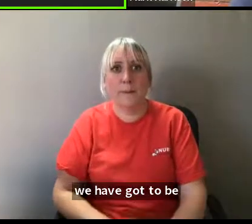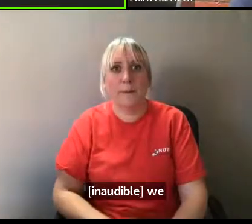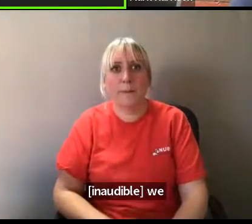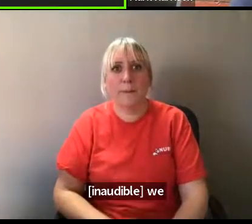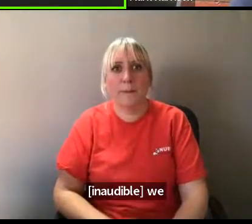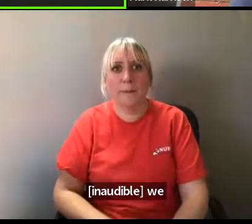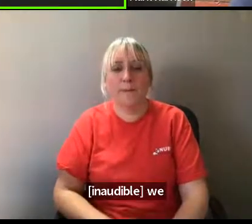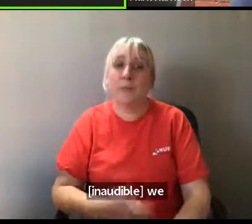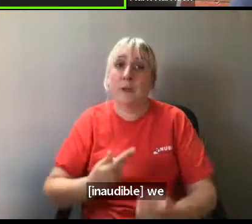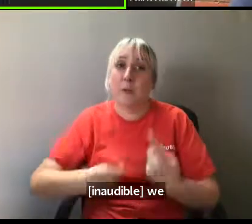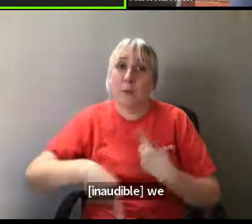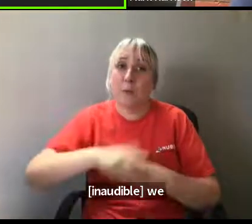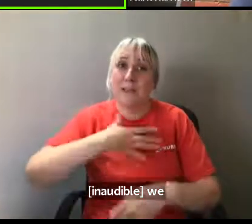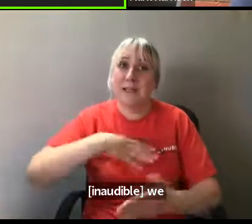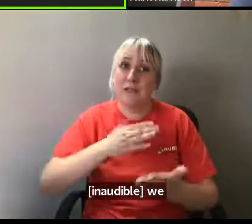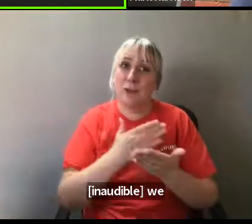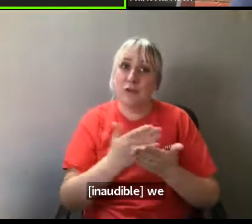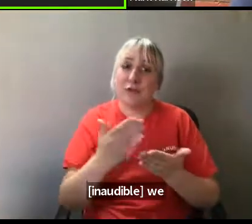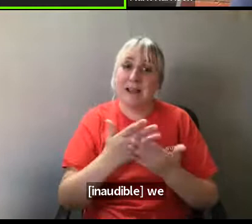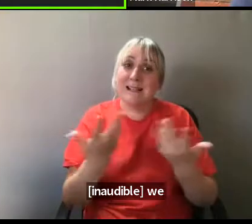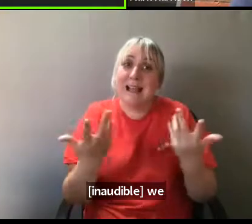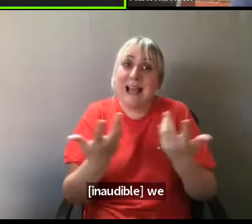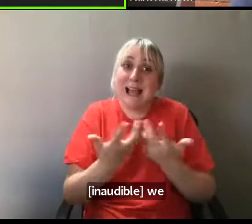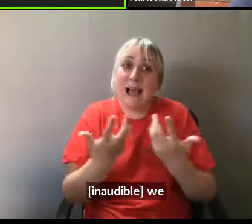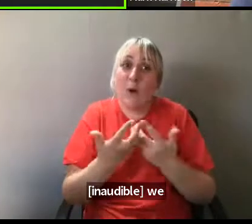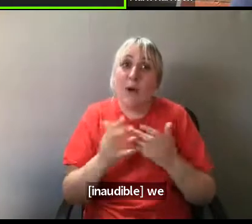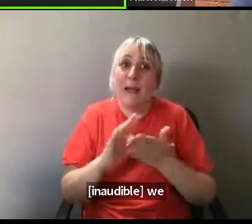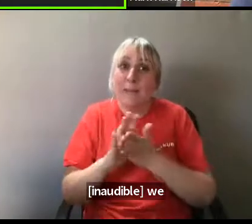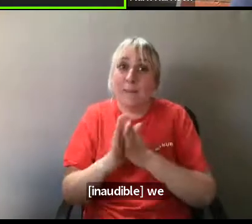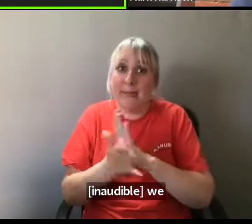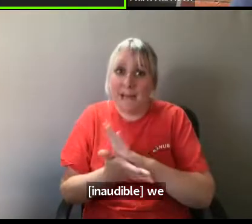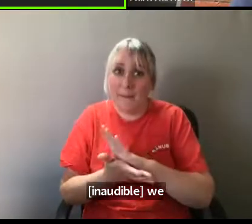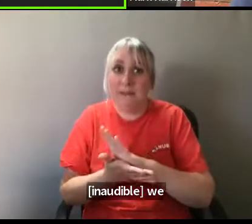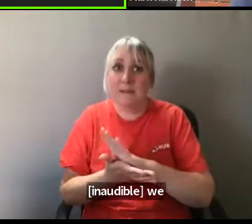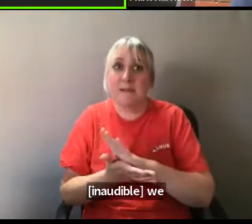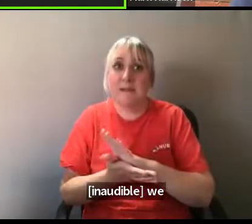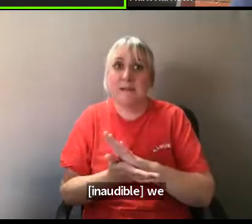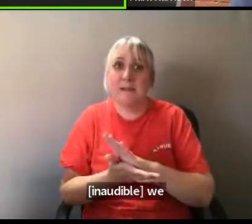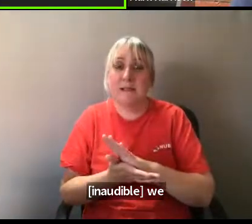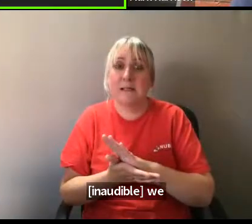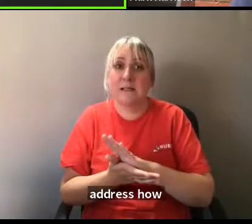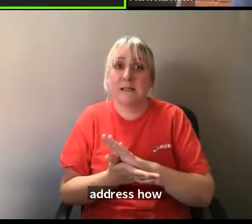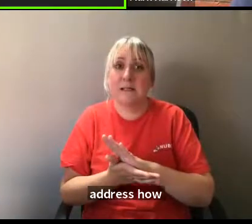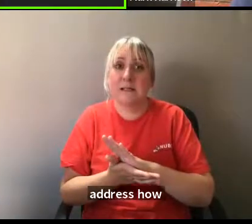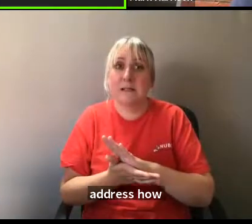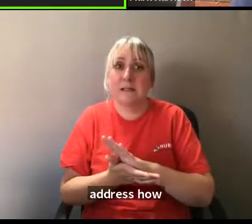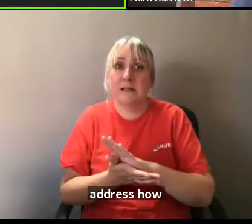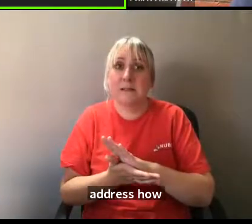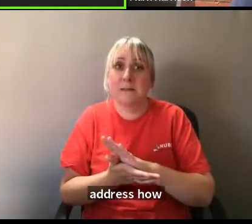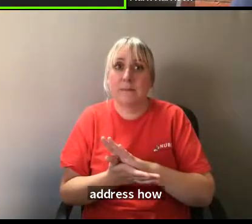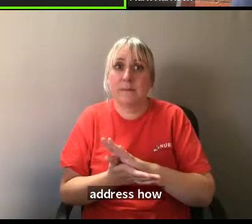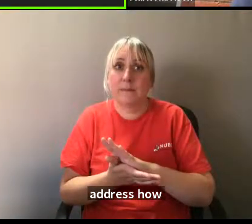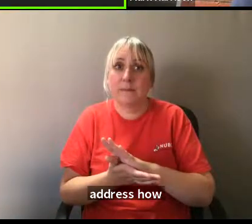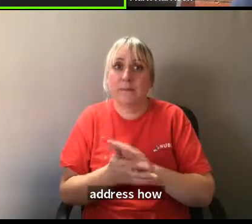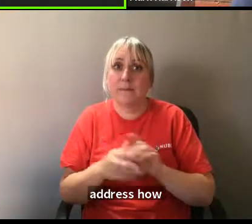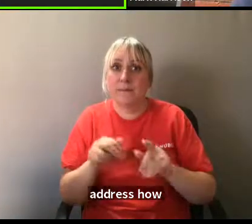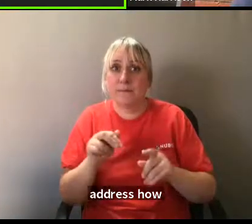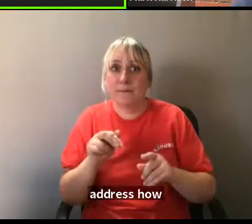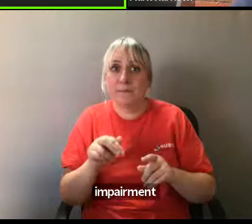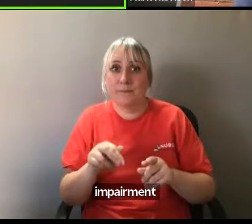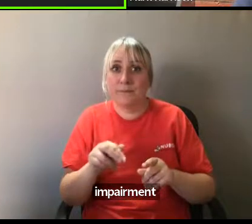address how impairment are a necessary product